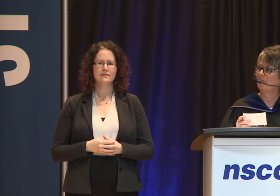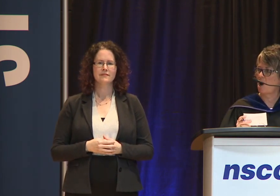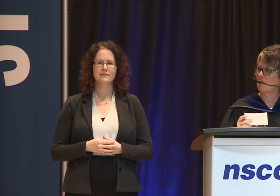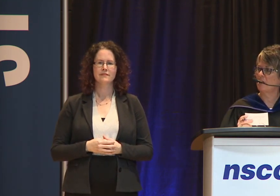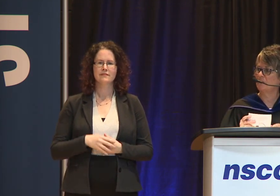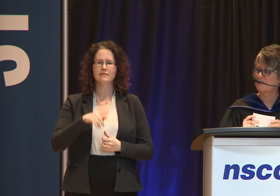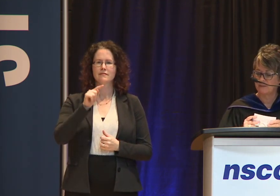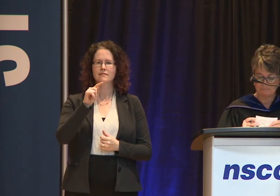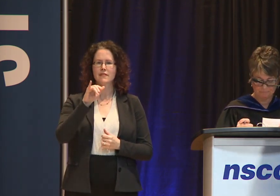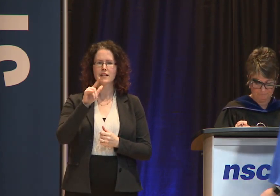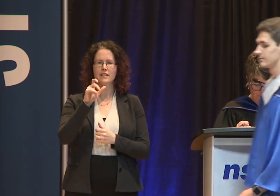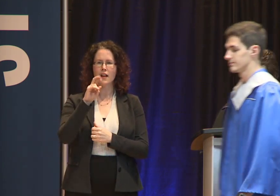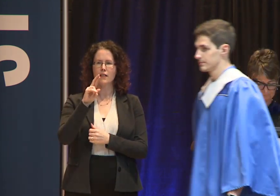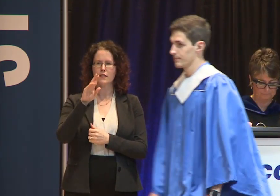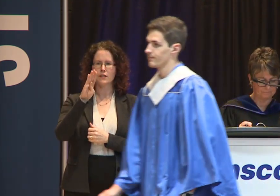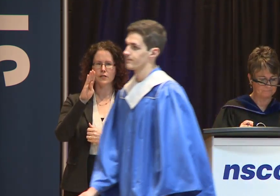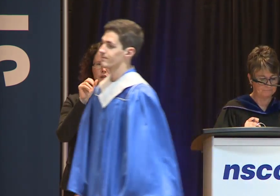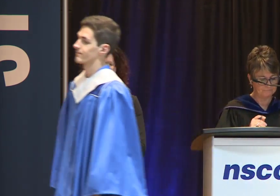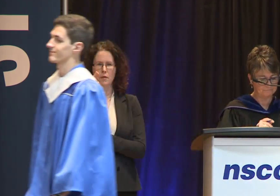Tyler Barkos.